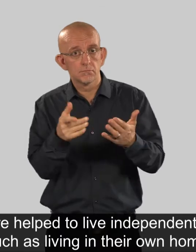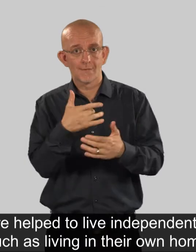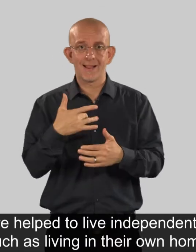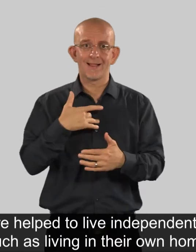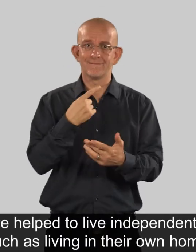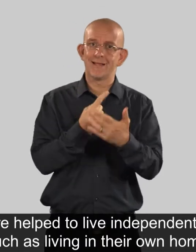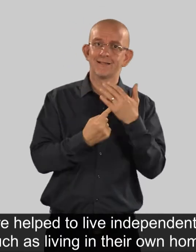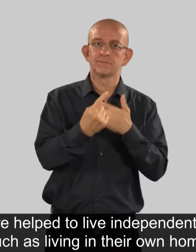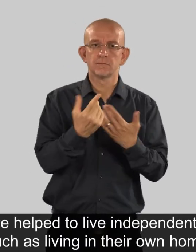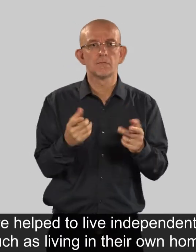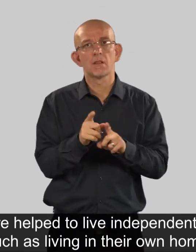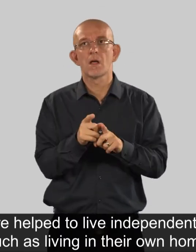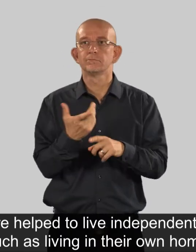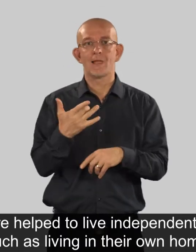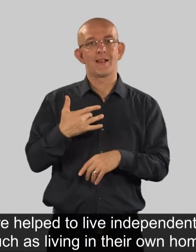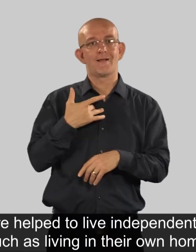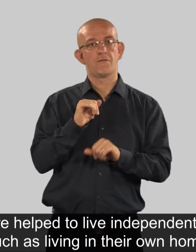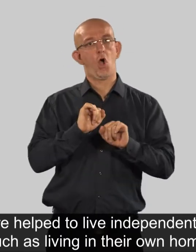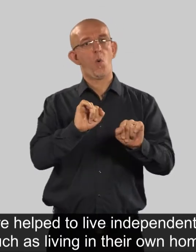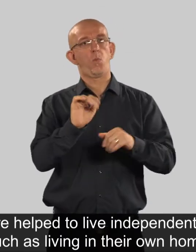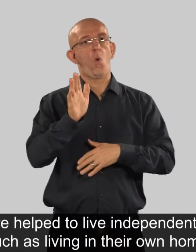independently, such as living in their own home.